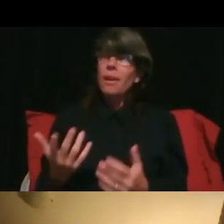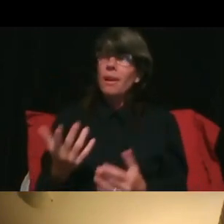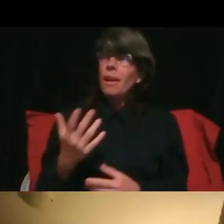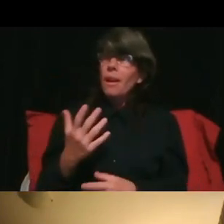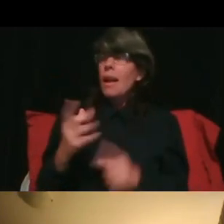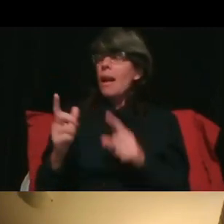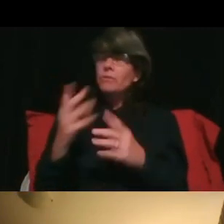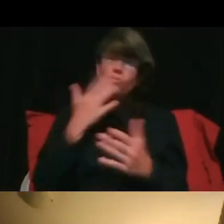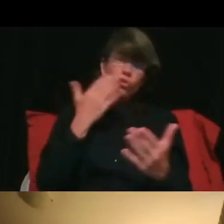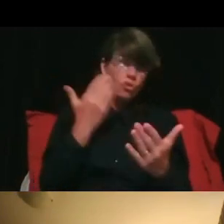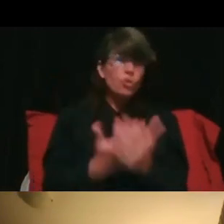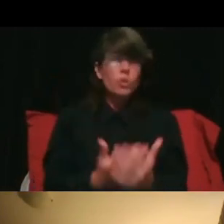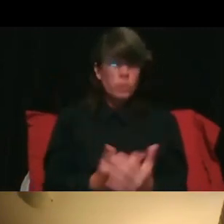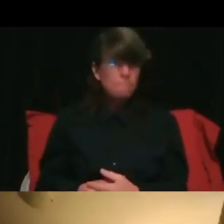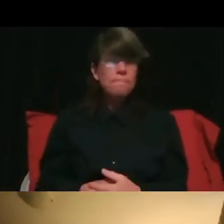very good. And,